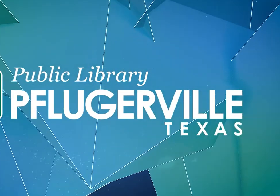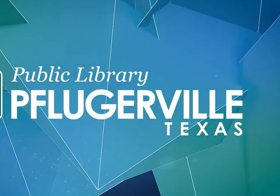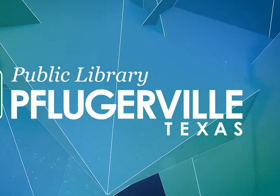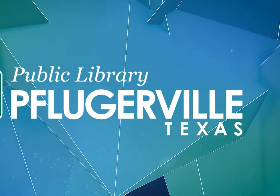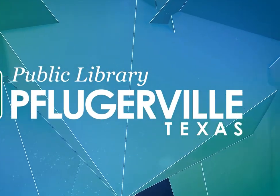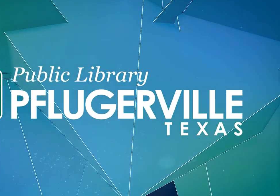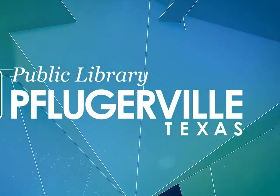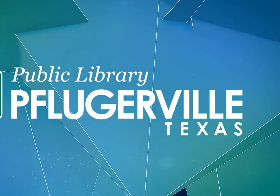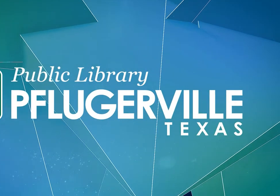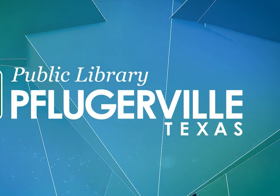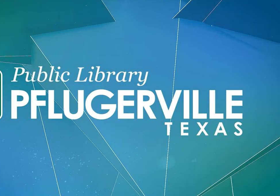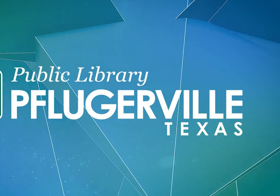Bye.